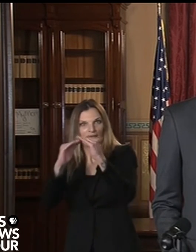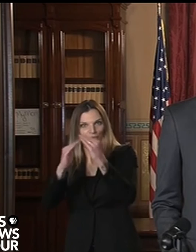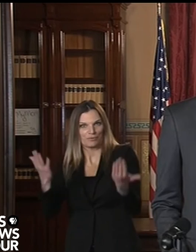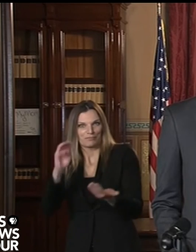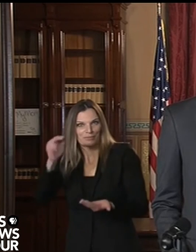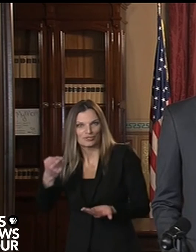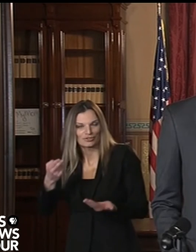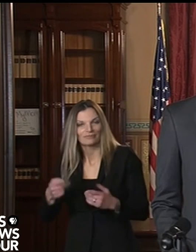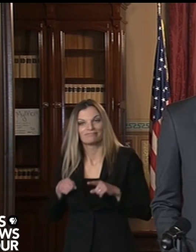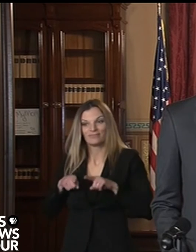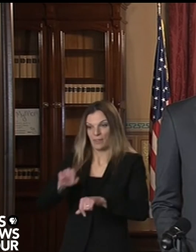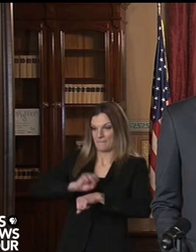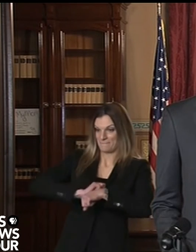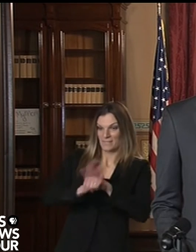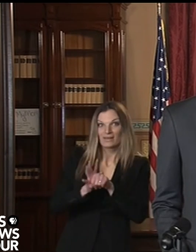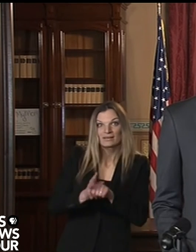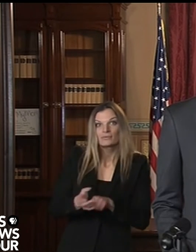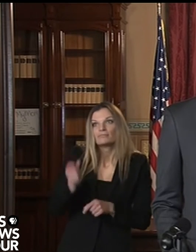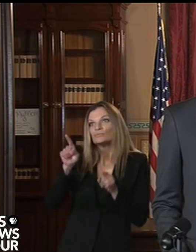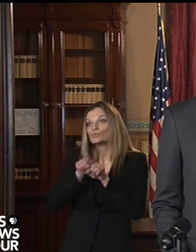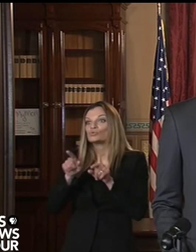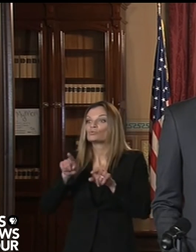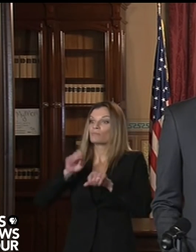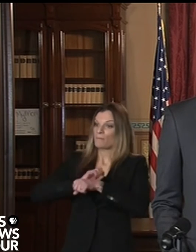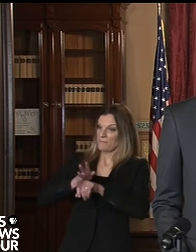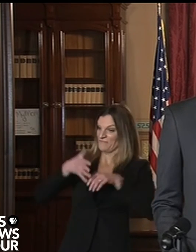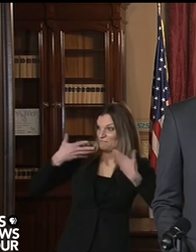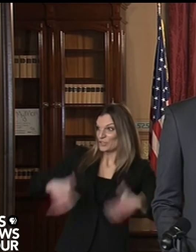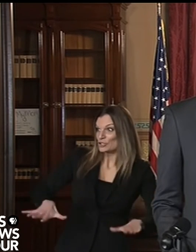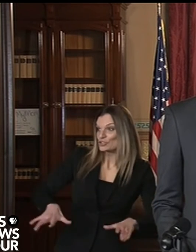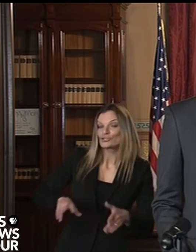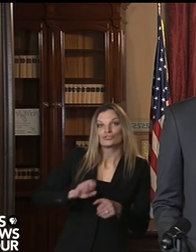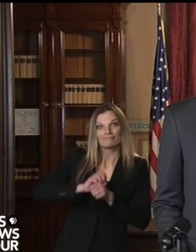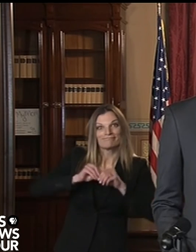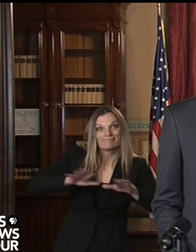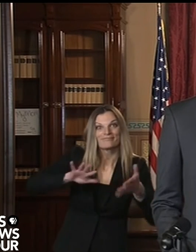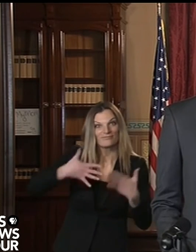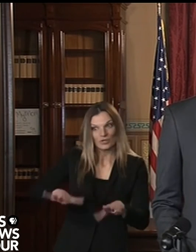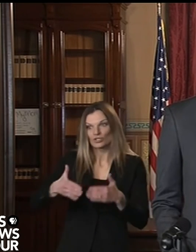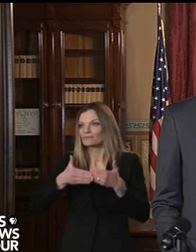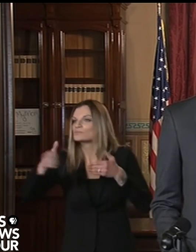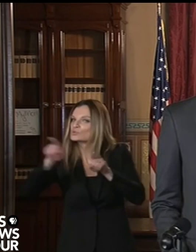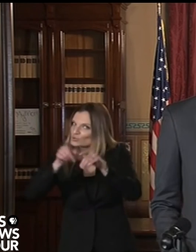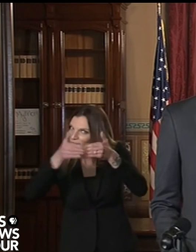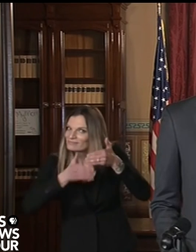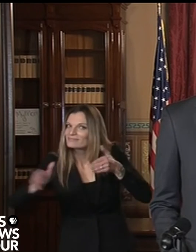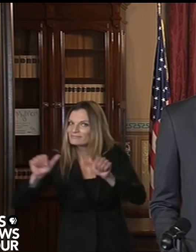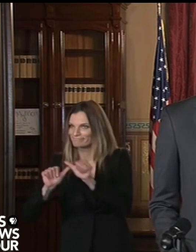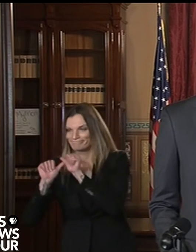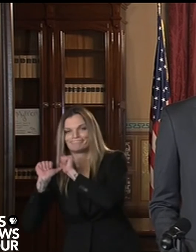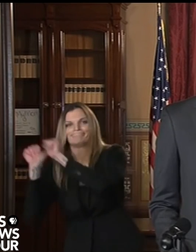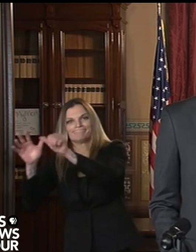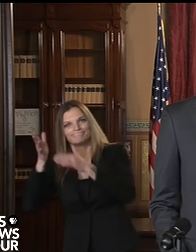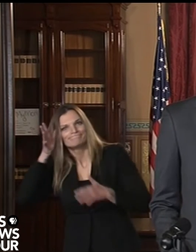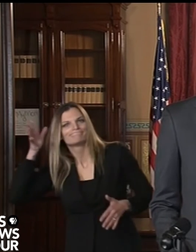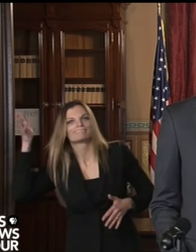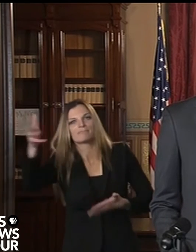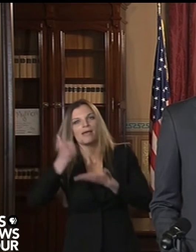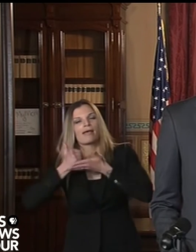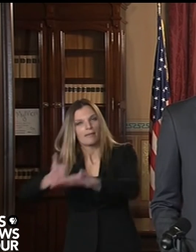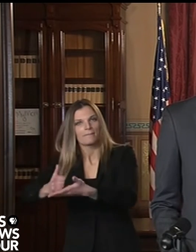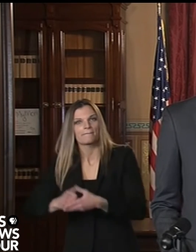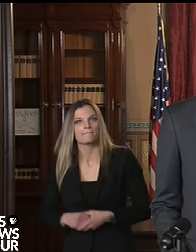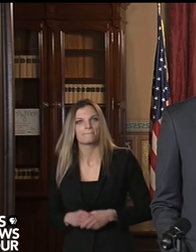Michigan, both during this pandemic and well after. The work we're doing today in Michigan will have a lasting impact on my